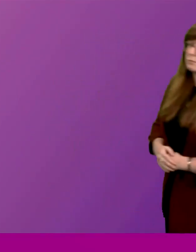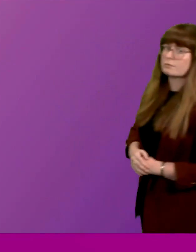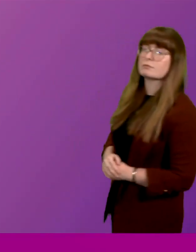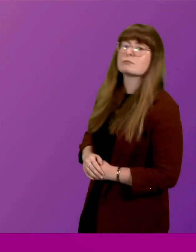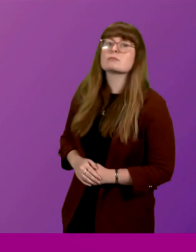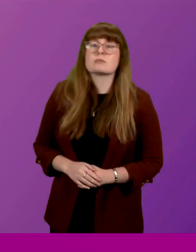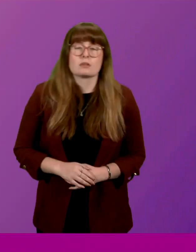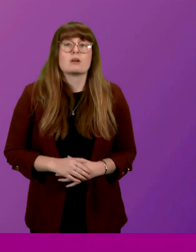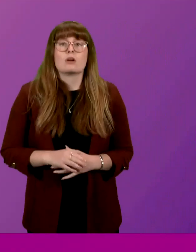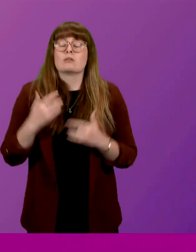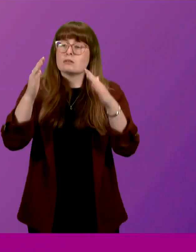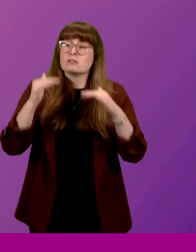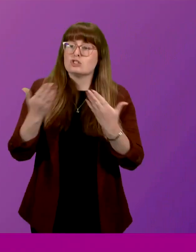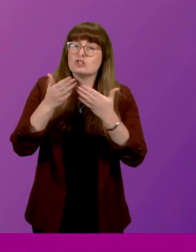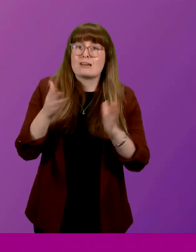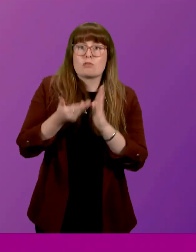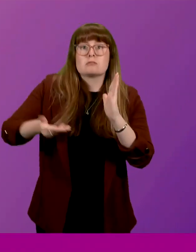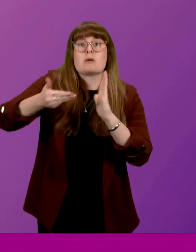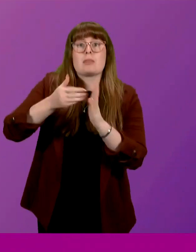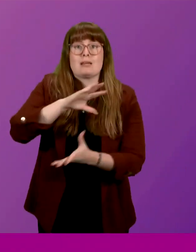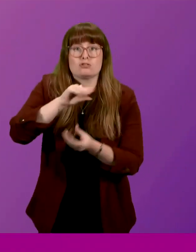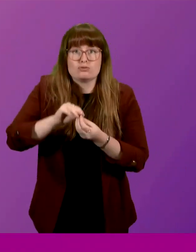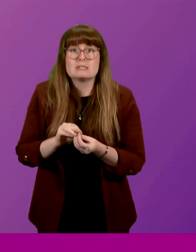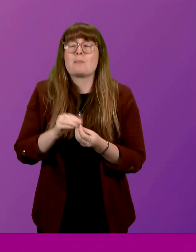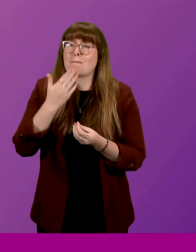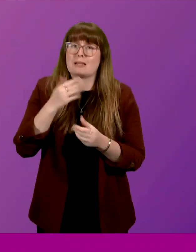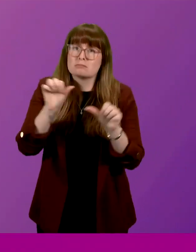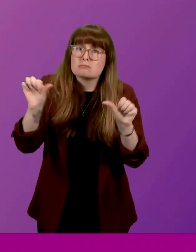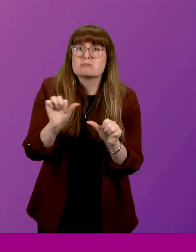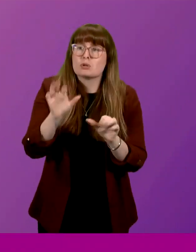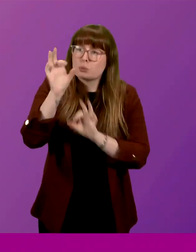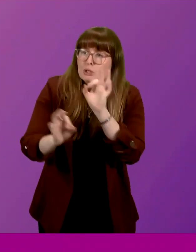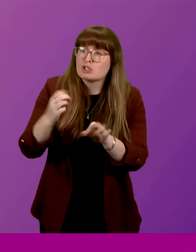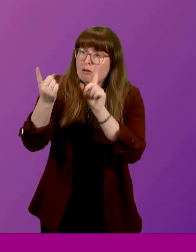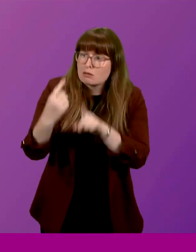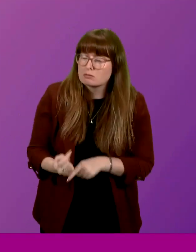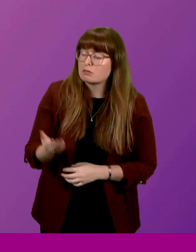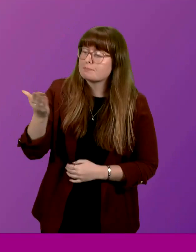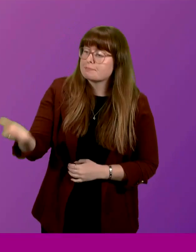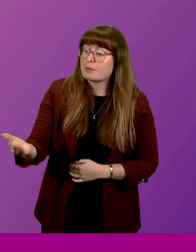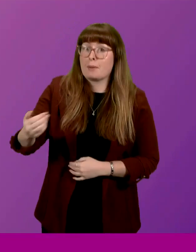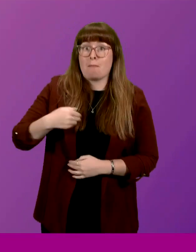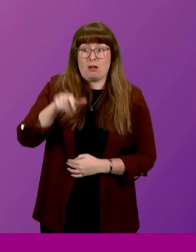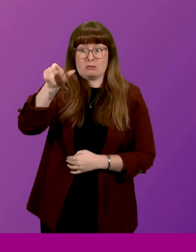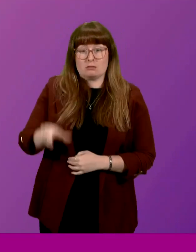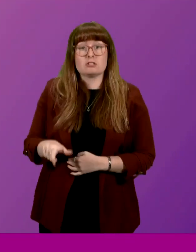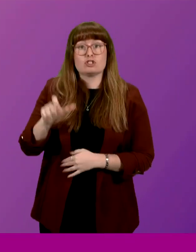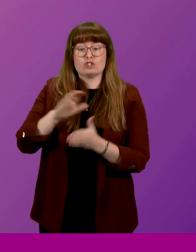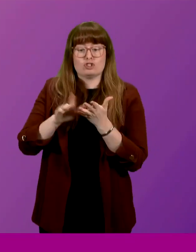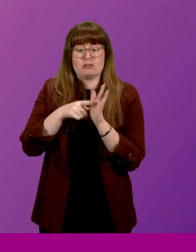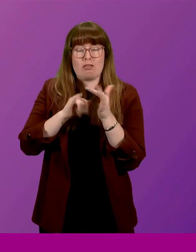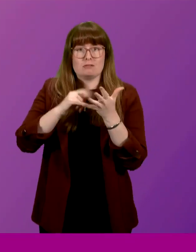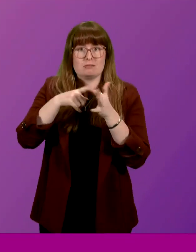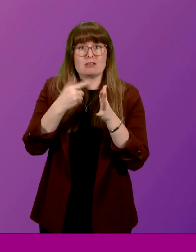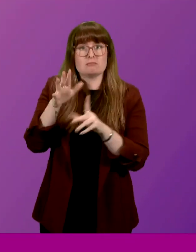ever. Concise questions and responses appreciated. I call Bob Doris. Presiding Officer, my constituent Chelsea was diagnosed with MND